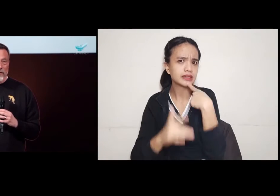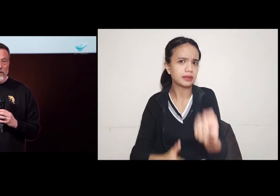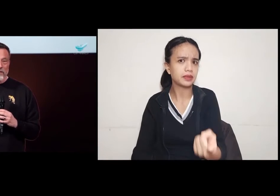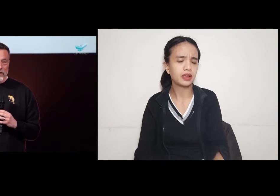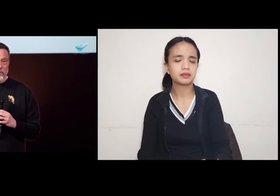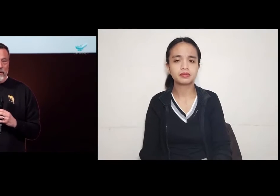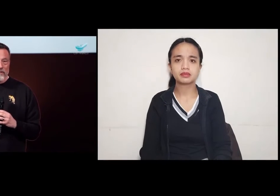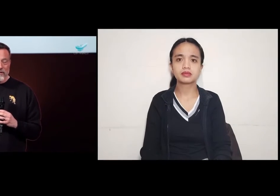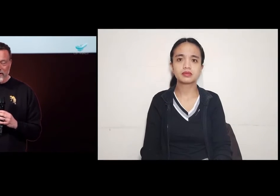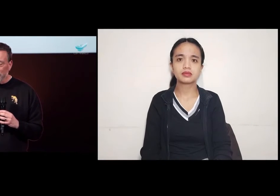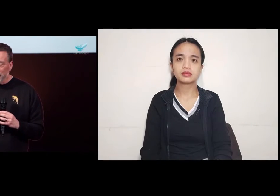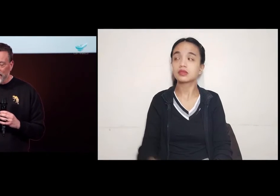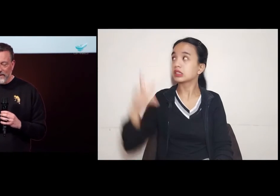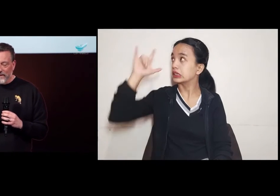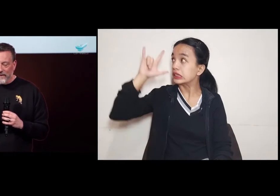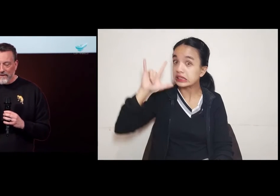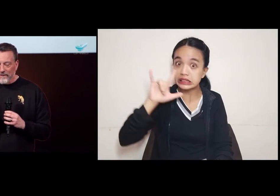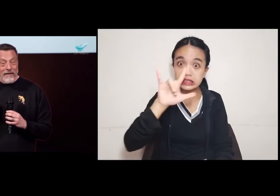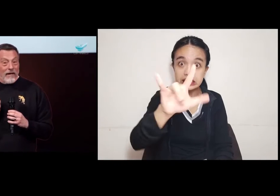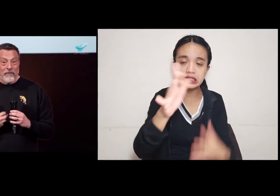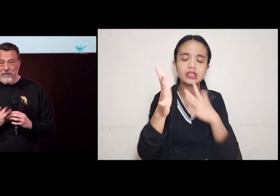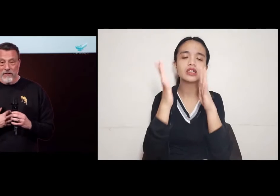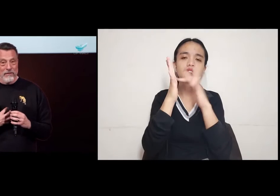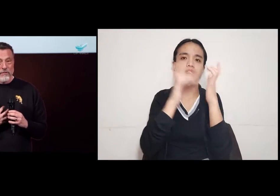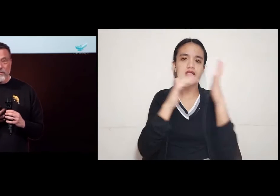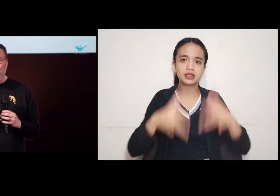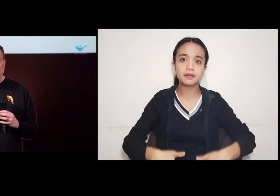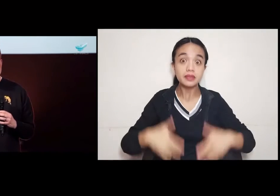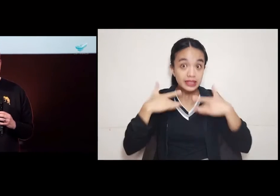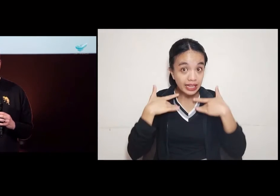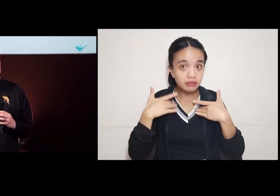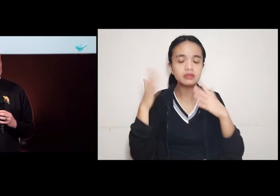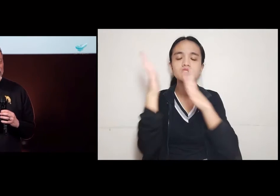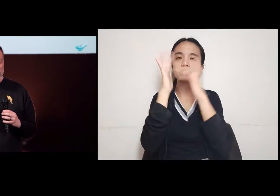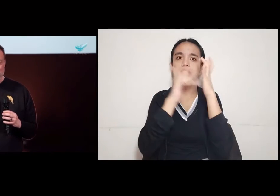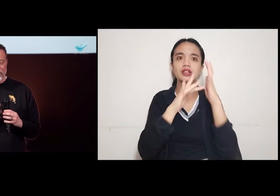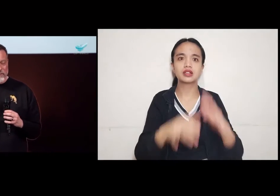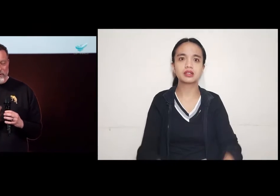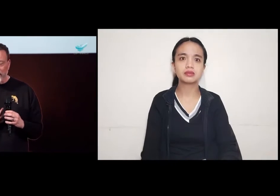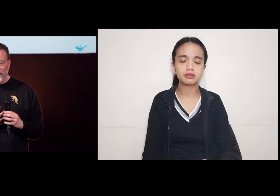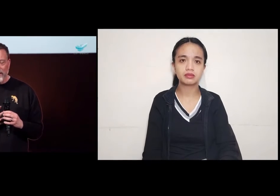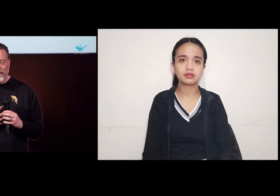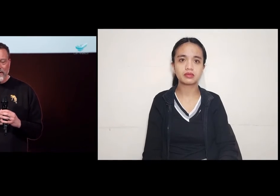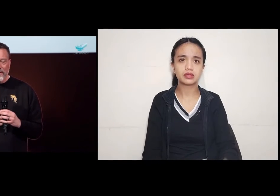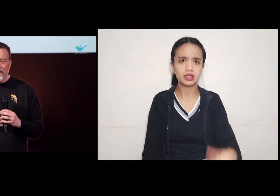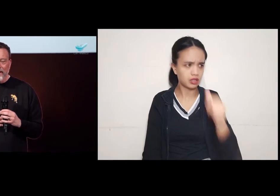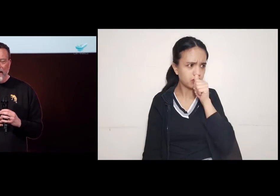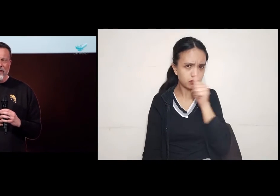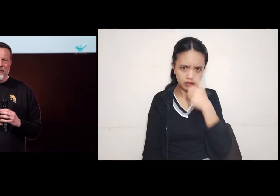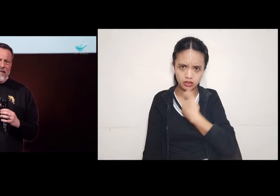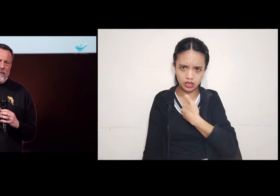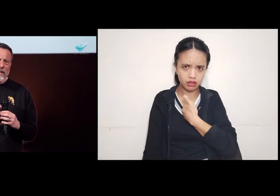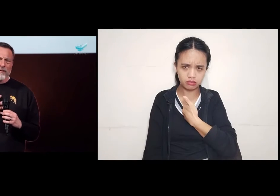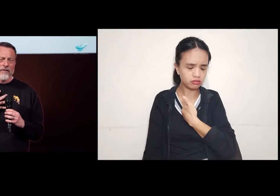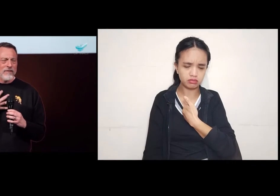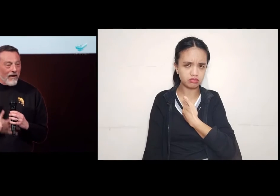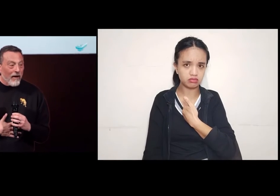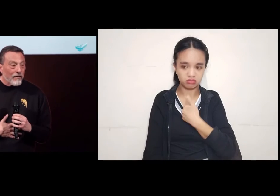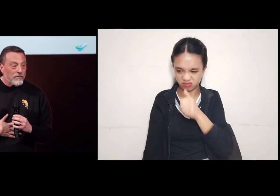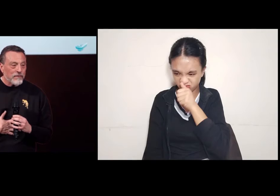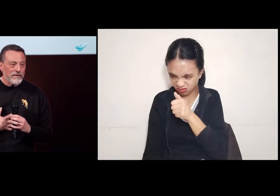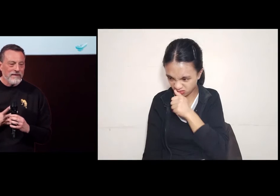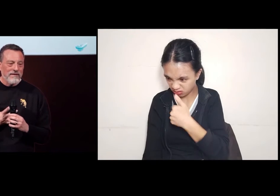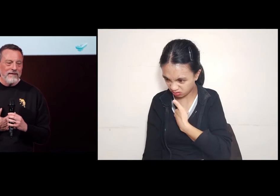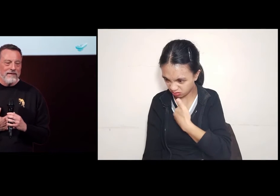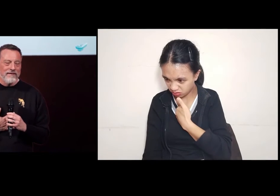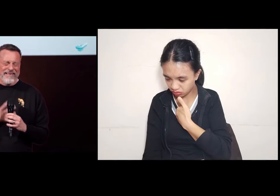on the hope that Jesus brings and the love that Jesus brings and the life that Jesus brings, and you're keeping it to